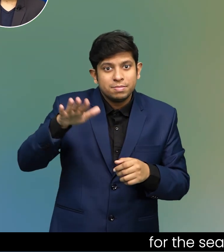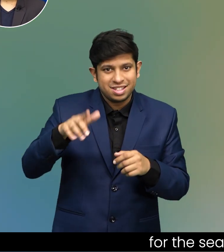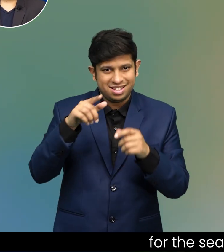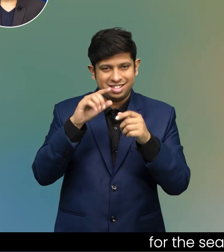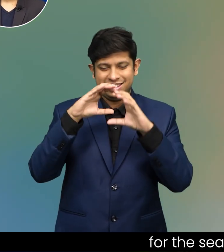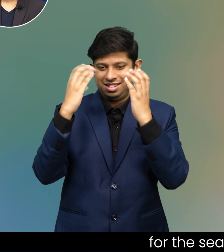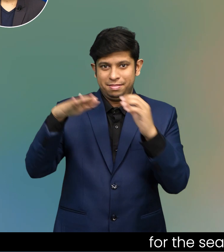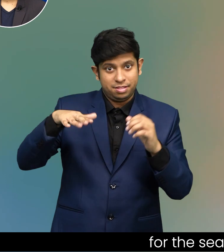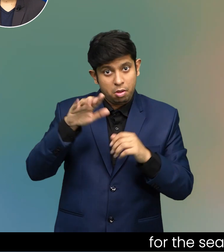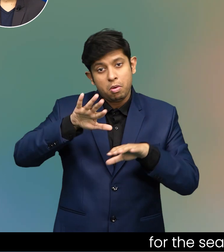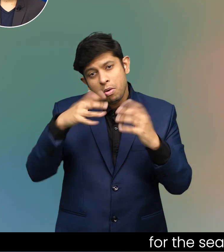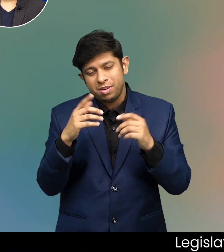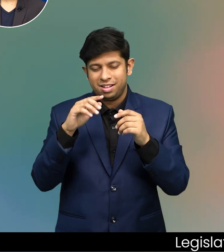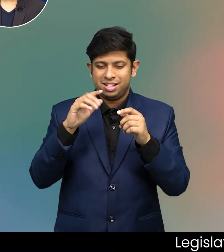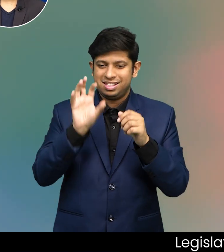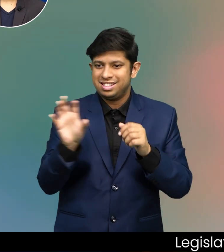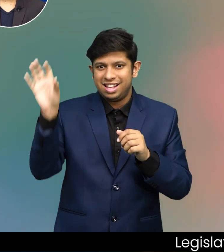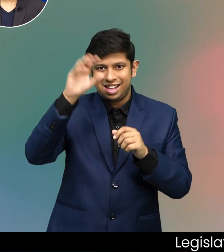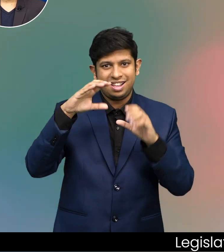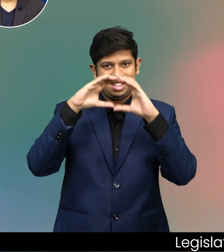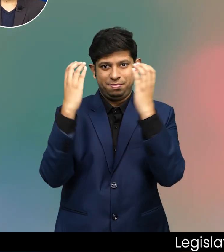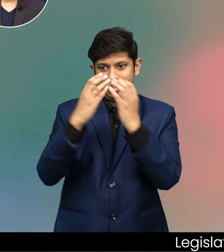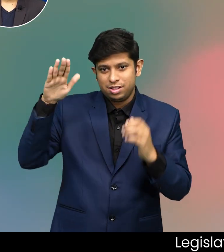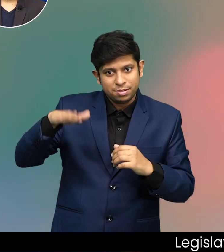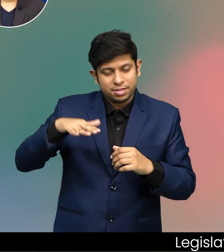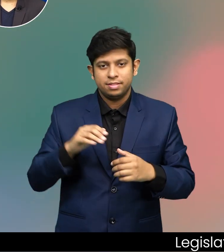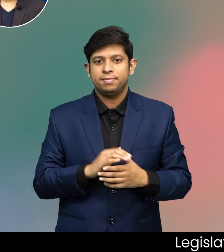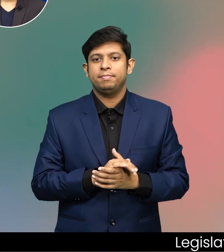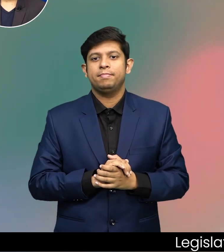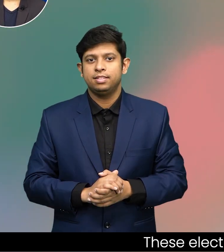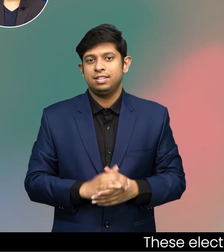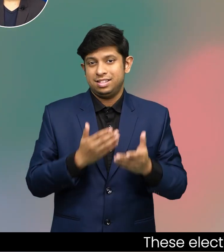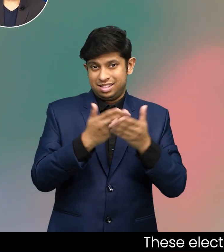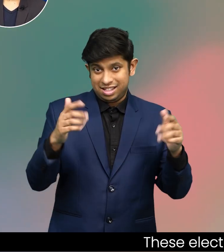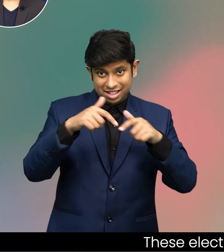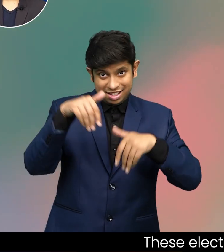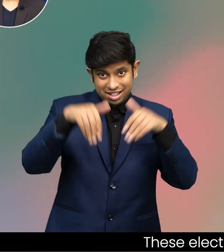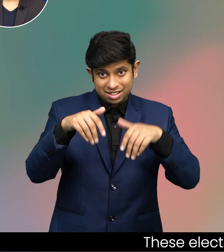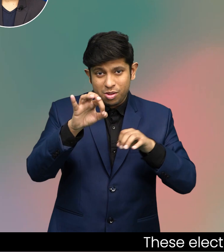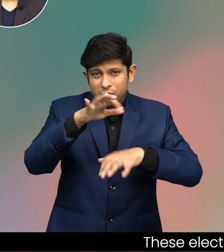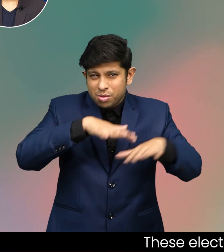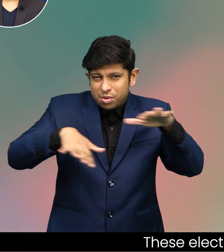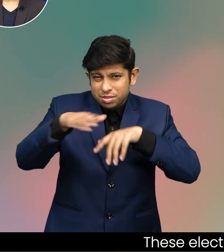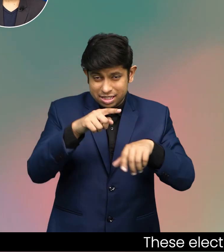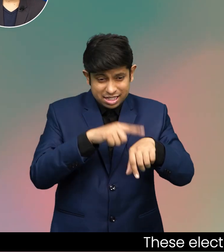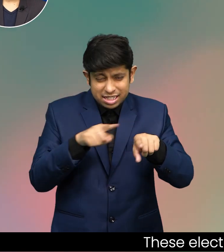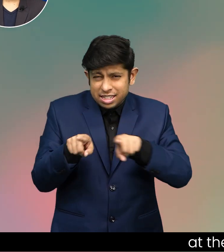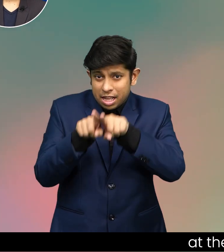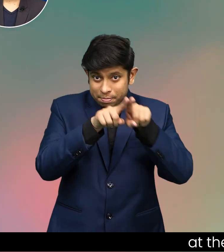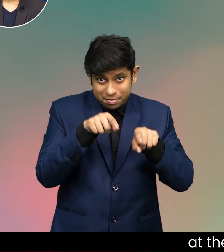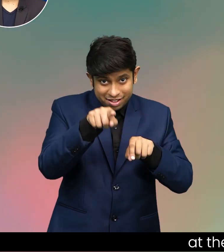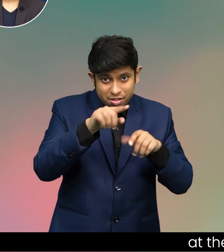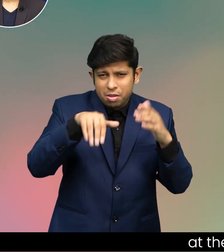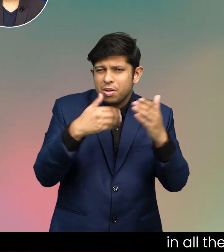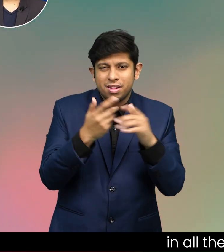for the seats of Lok Sabha or Legislative Assembly. These elections are organized at